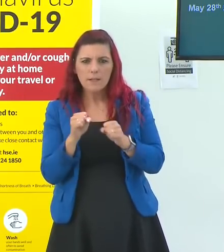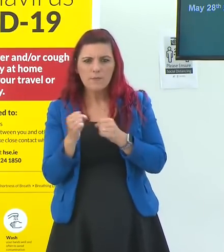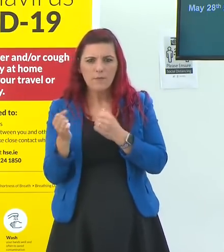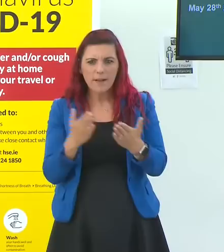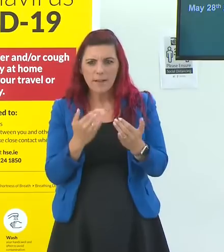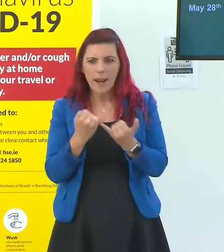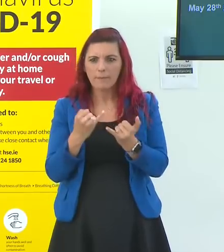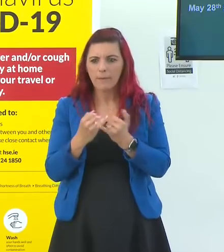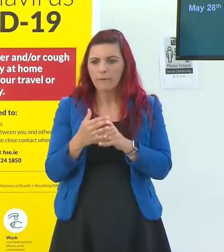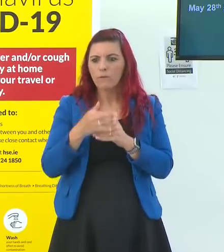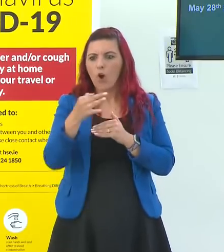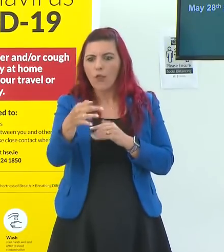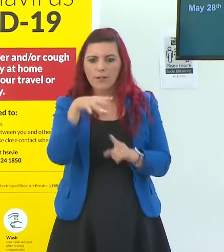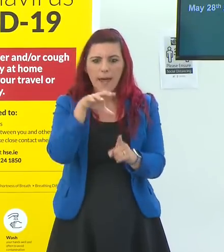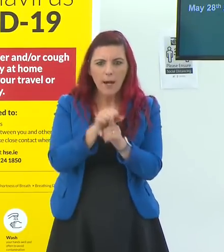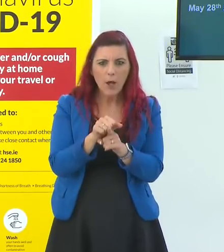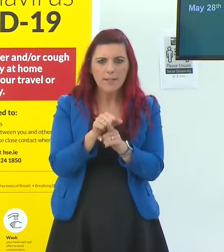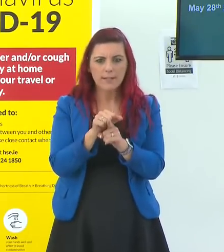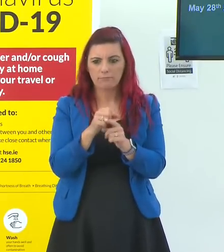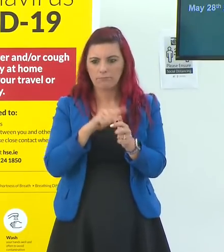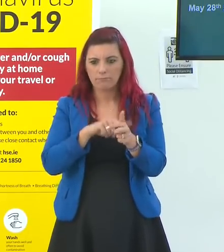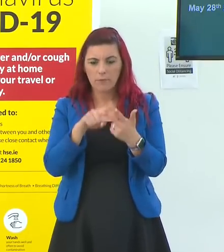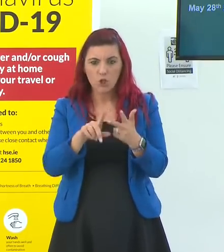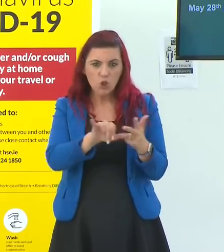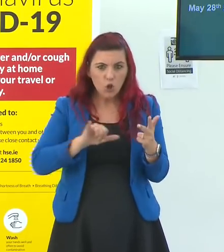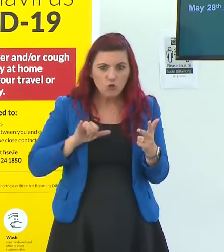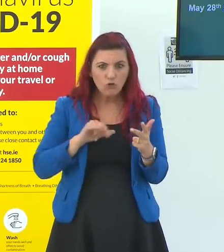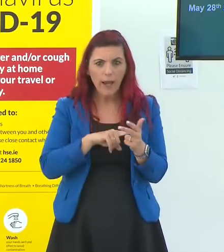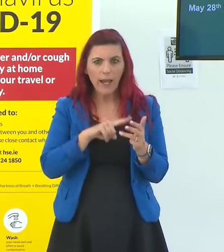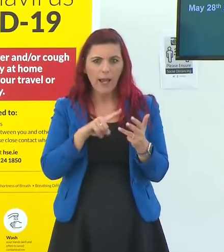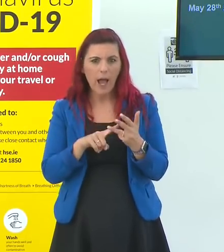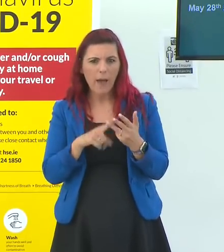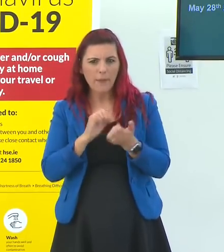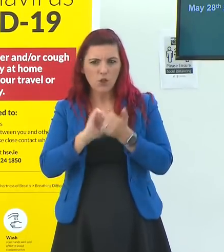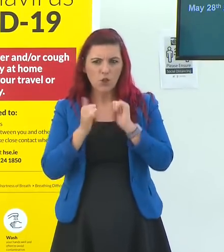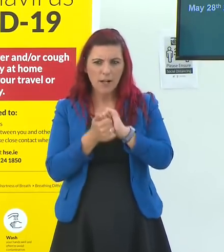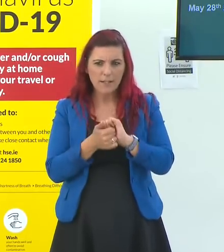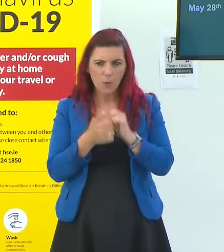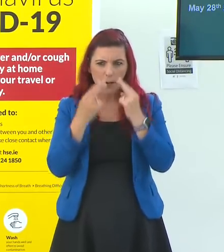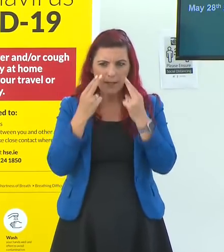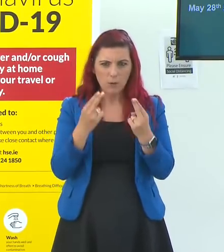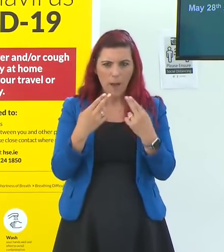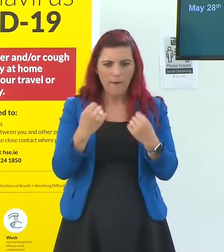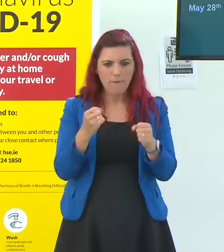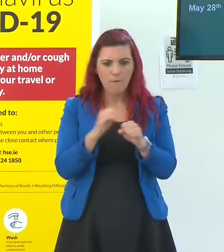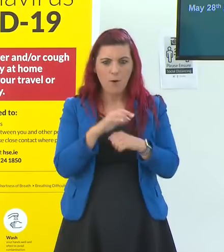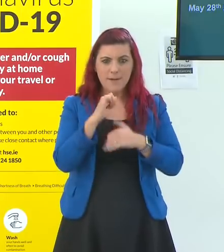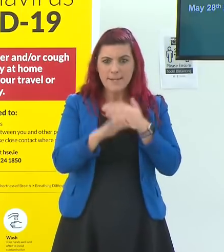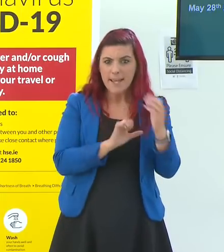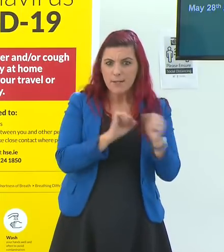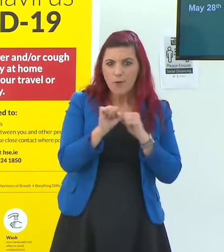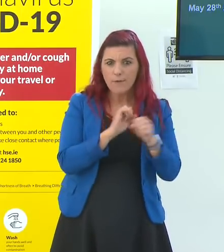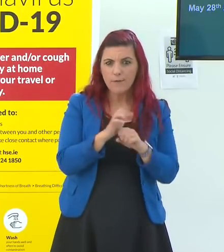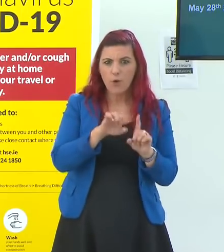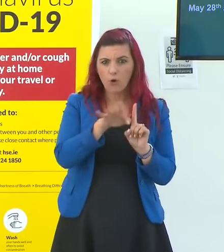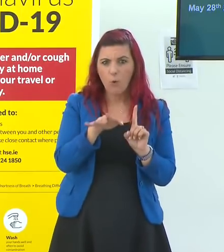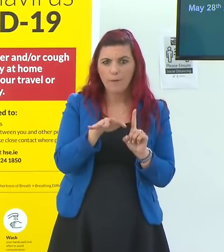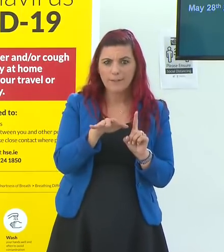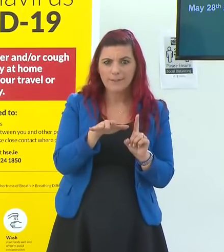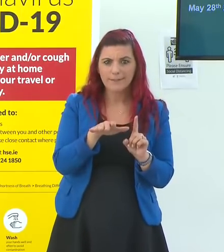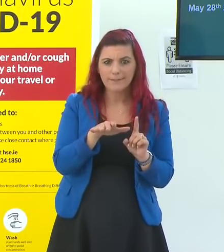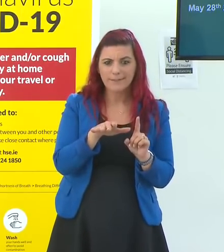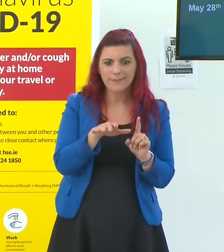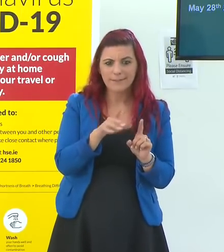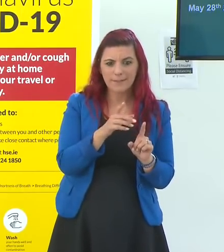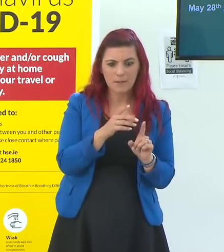further diagnostic services, surgery, and the changes that are required in these services in the COVID environment, which demand, again,